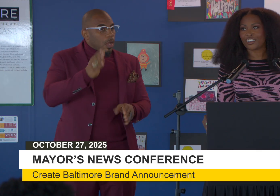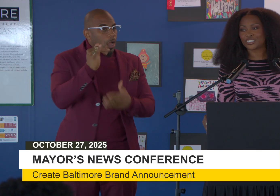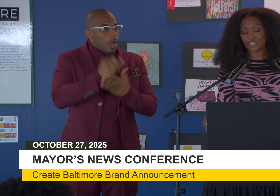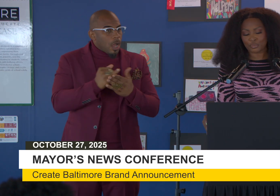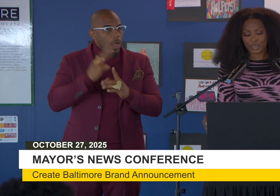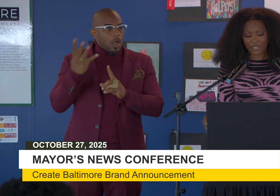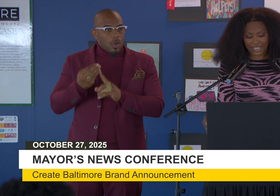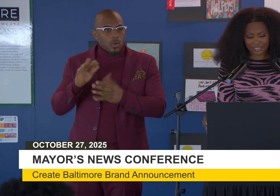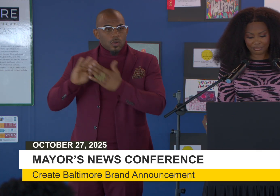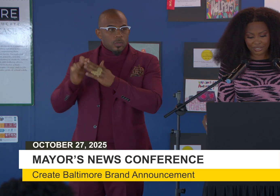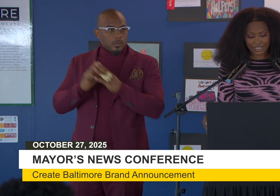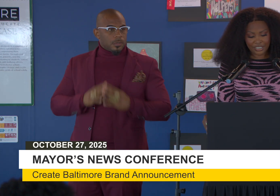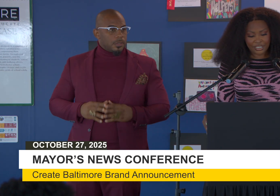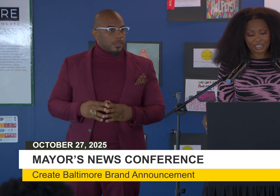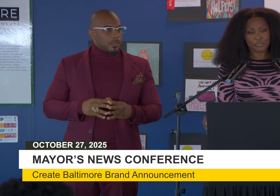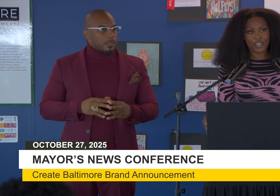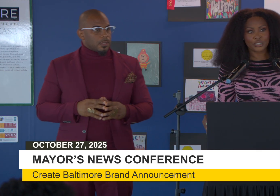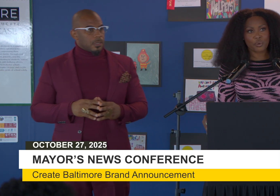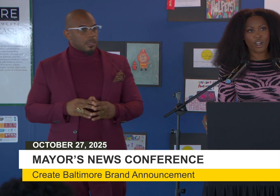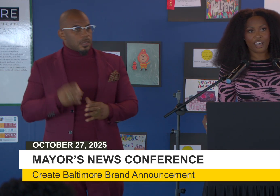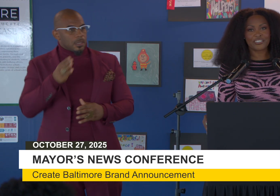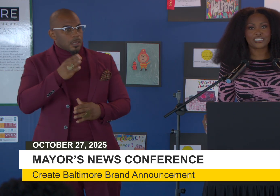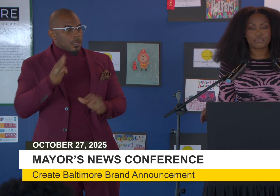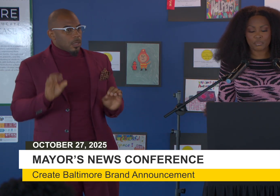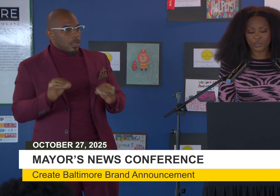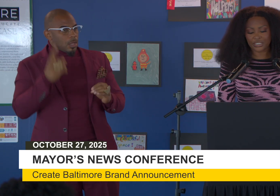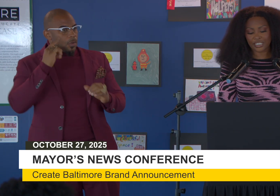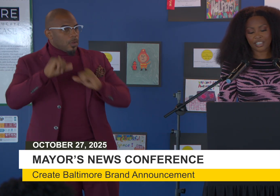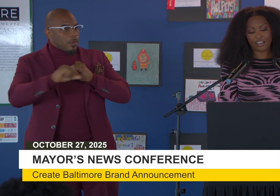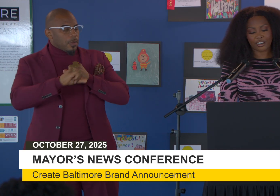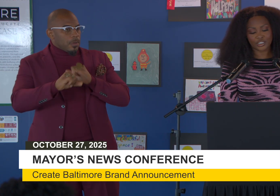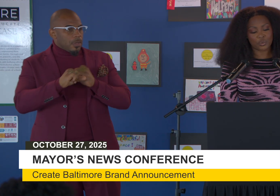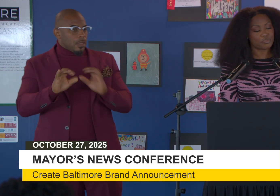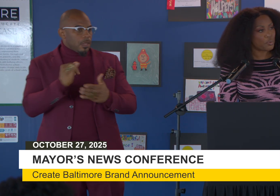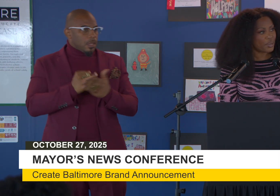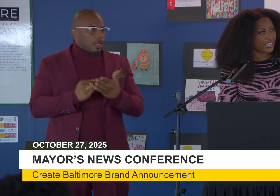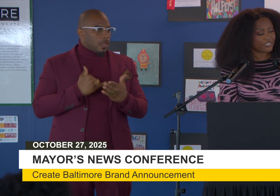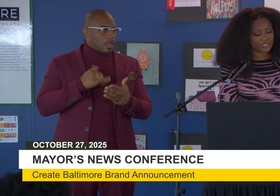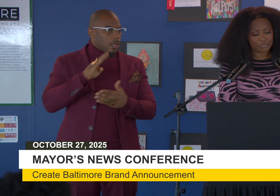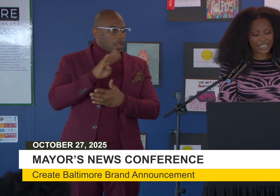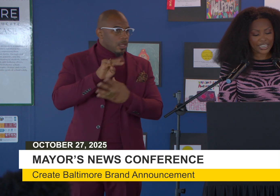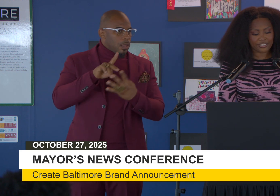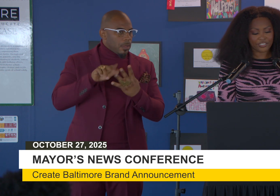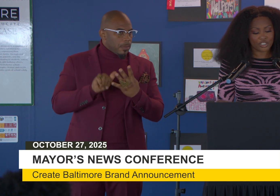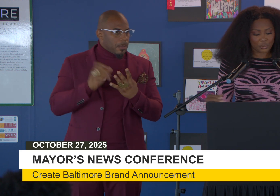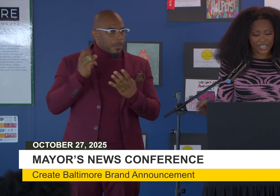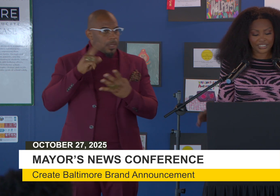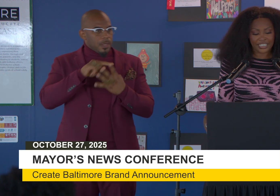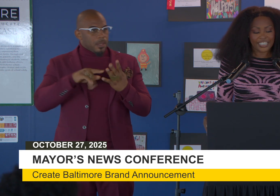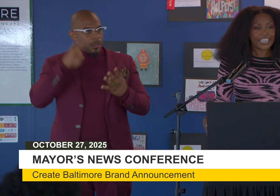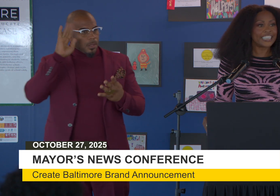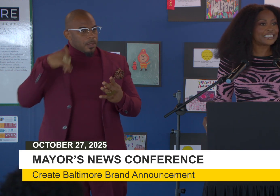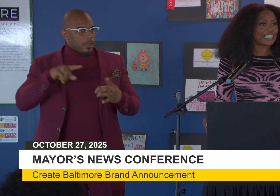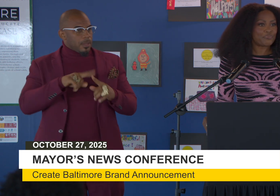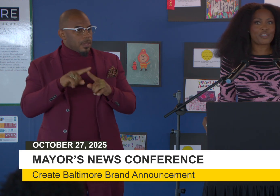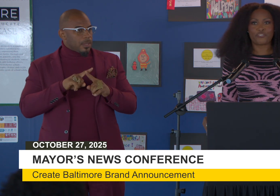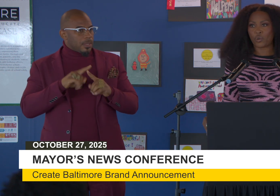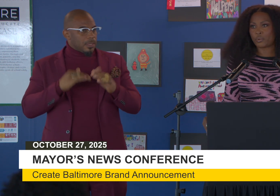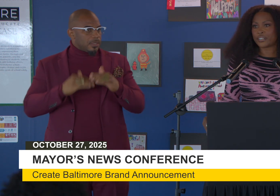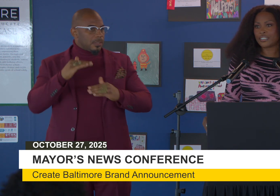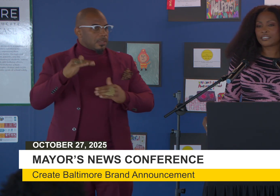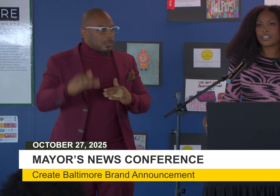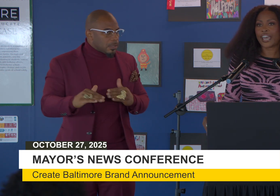arts and culture community. The Baltimore Office of Promotion in the Arts, or BOPA as many have known us, is